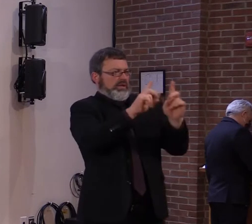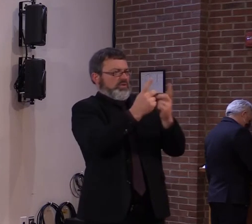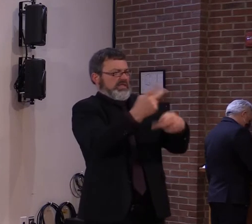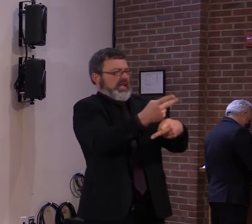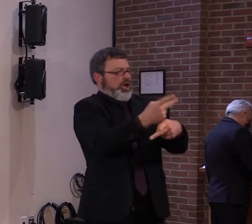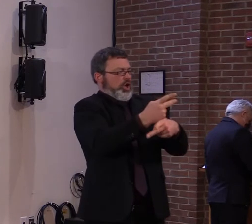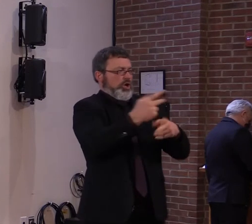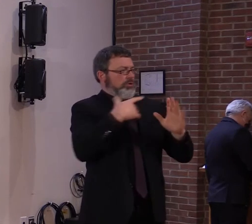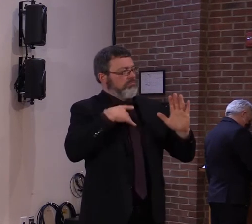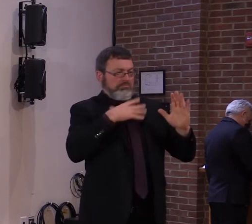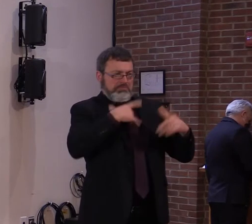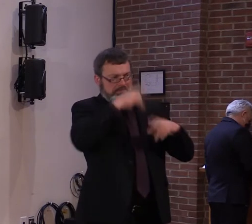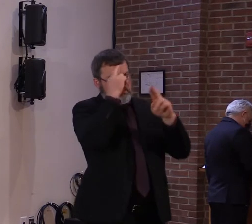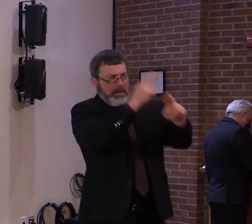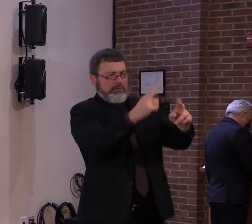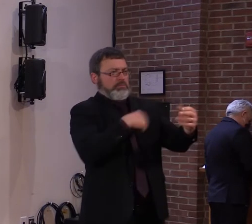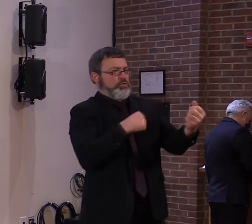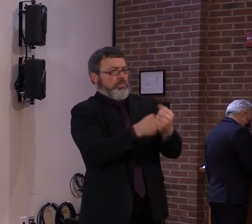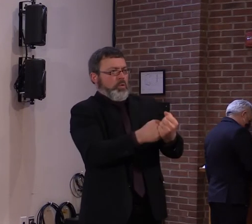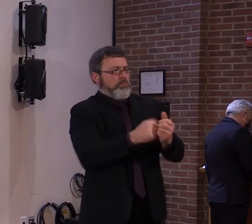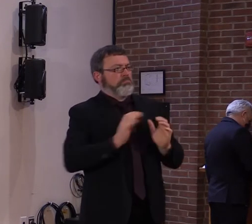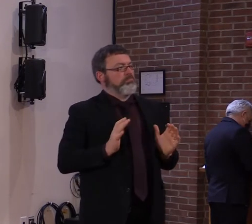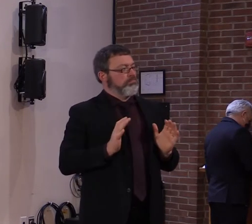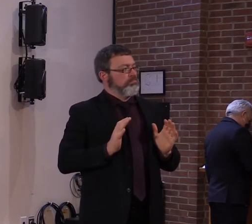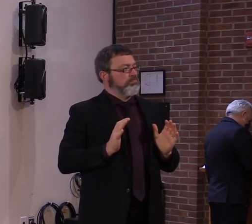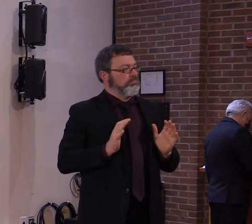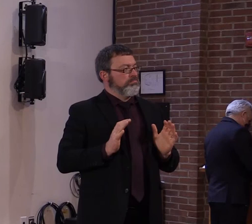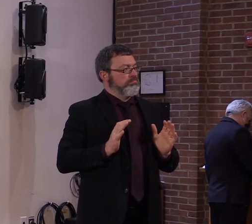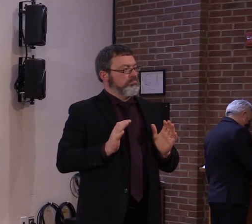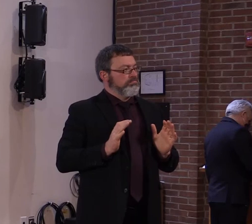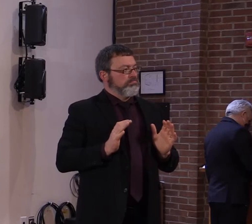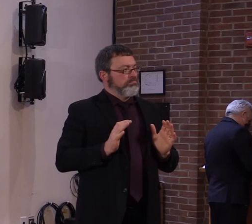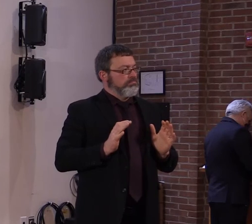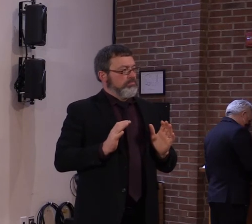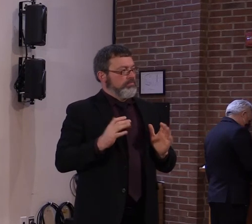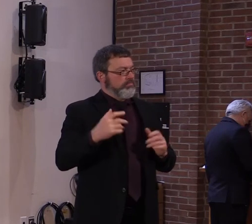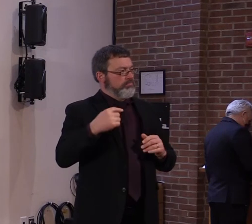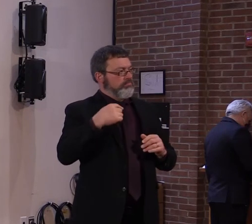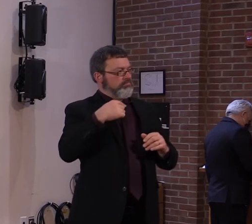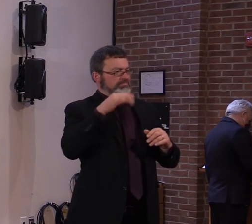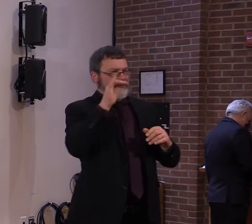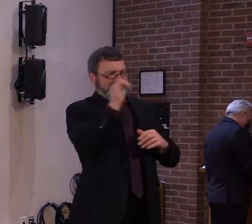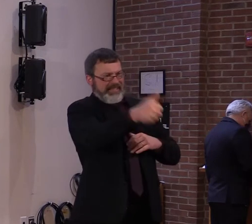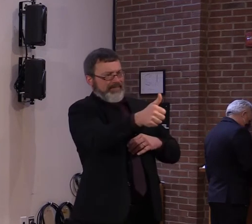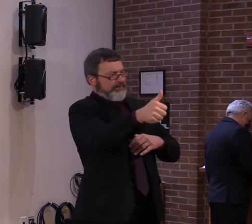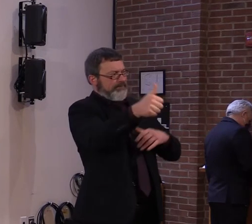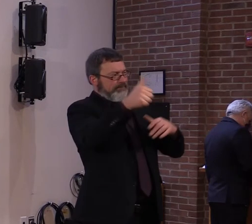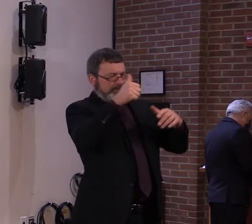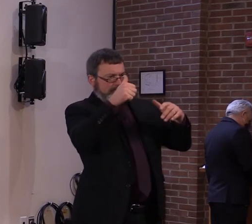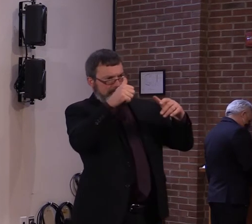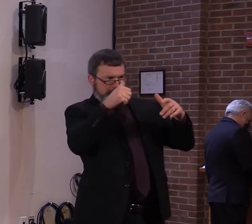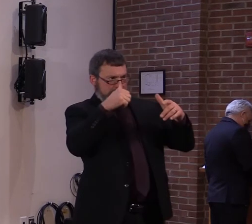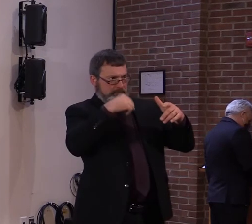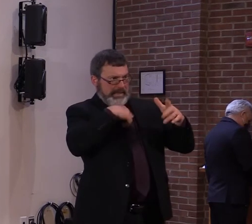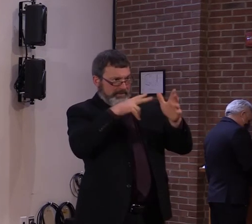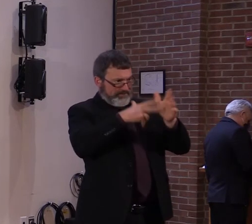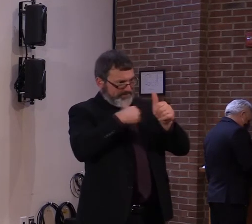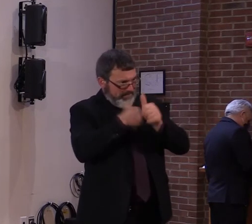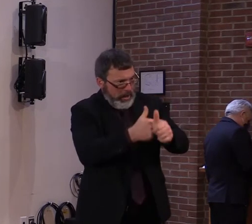we respect that. But this would be one of many metrics, and it wouldn't just be directed at schools. I'd also say